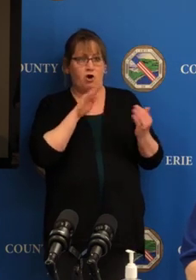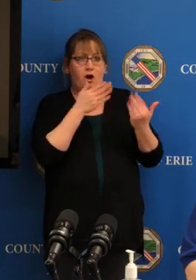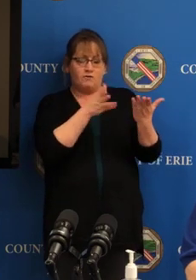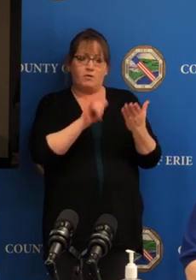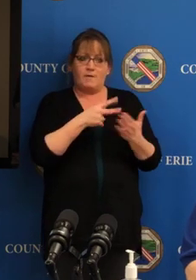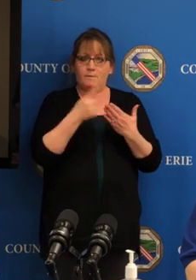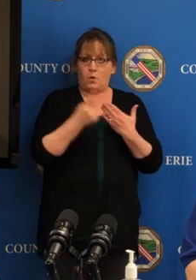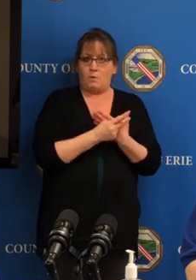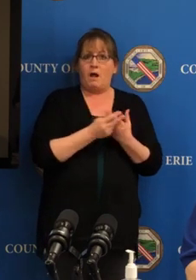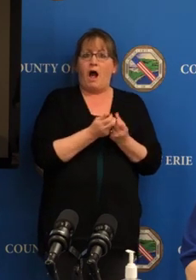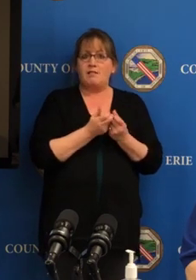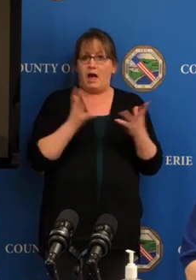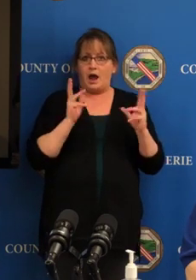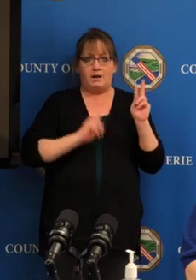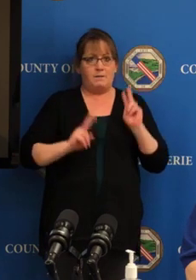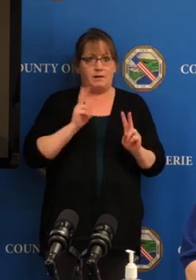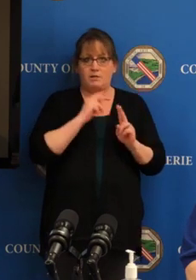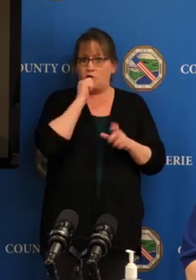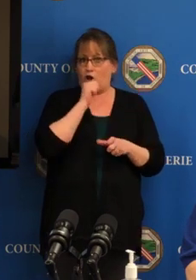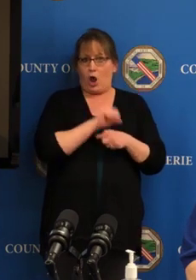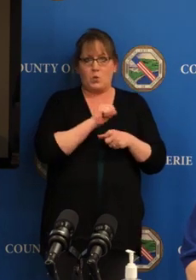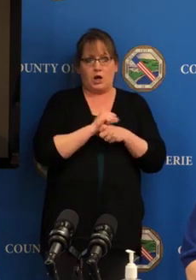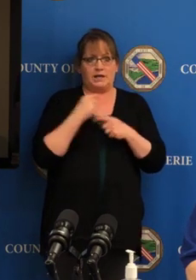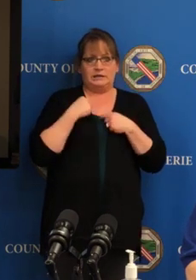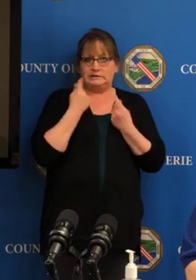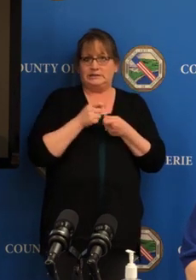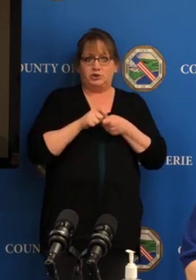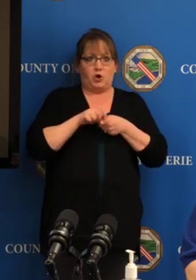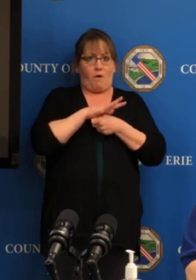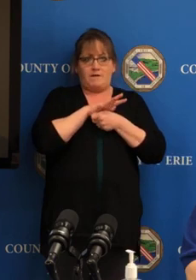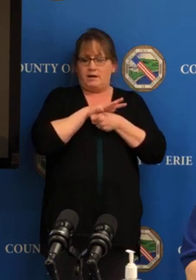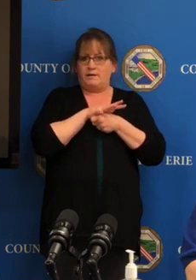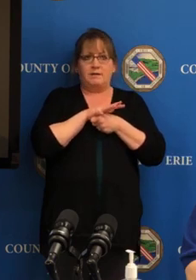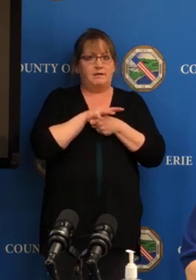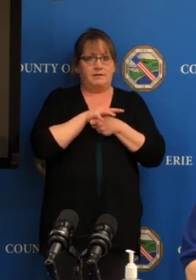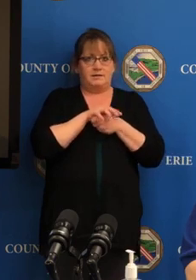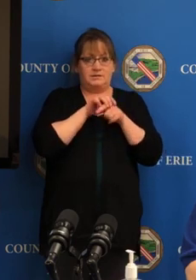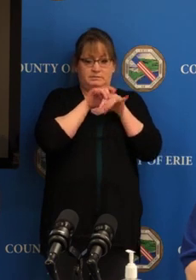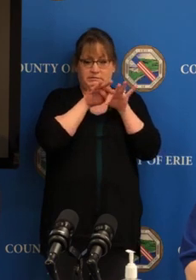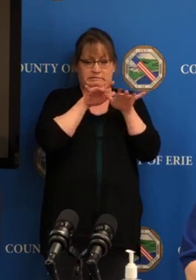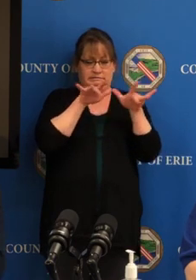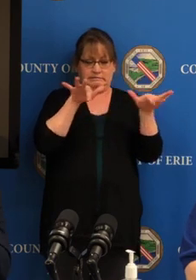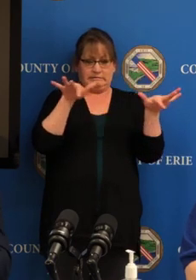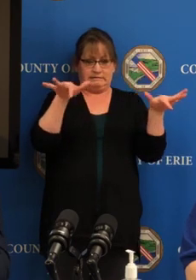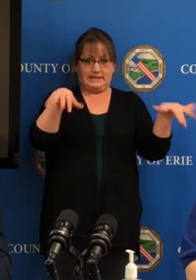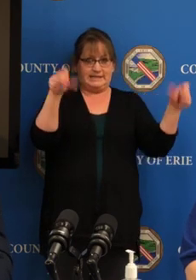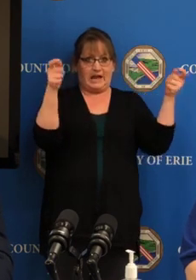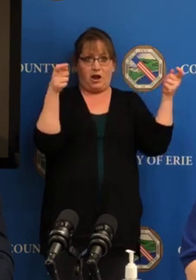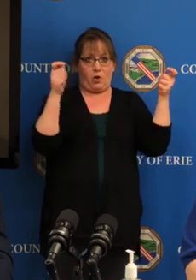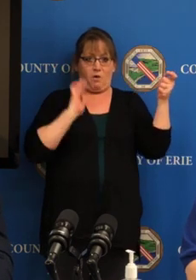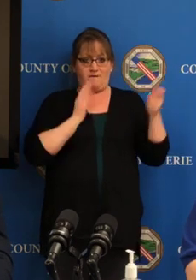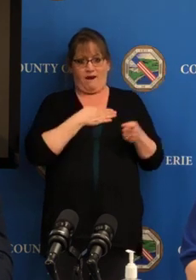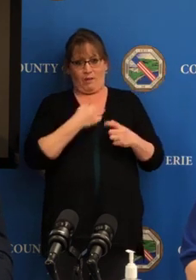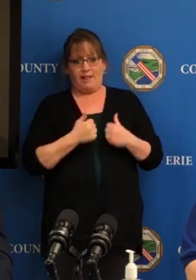that a lot of people have become unemployed since COVID-19 pandemic has taken over our lives. Many of